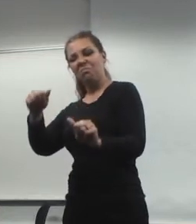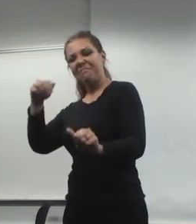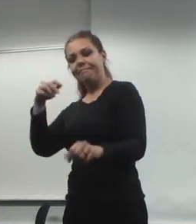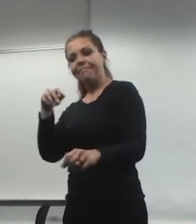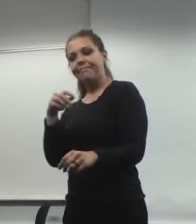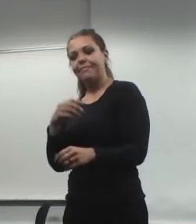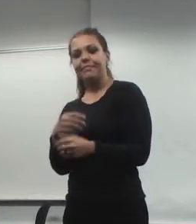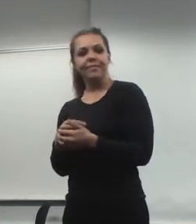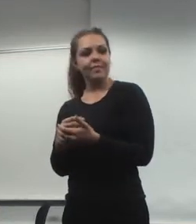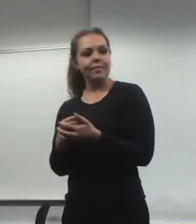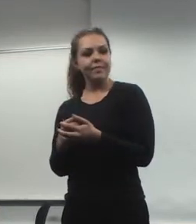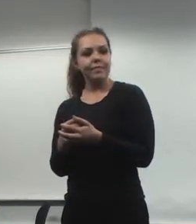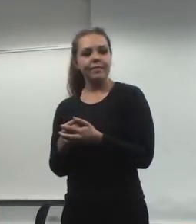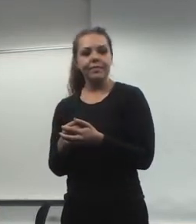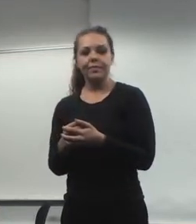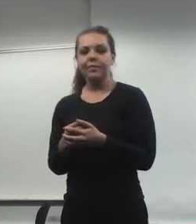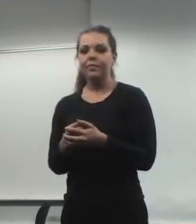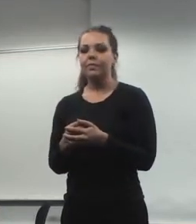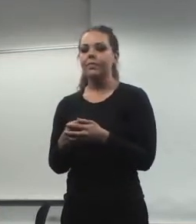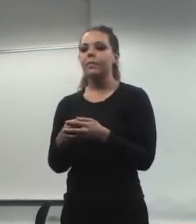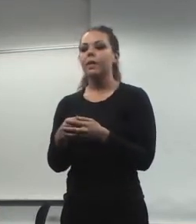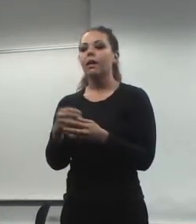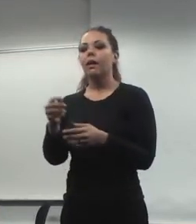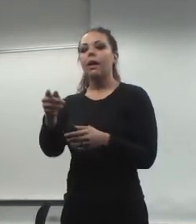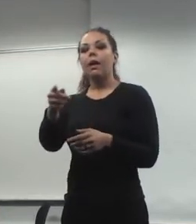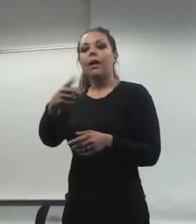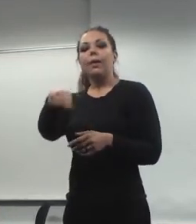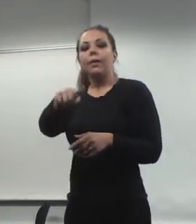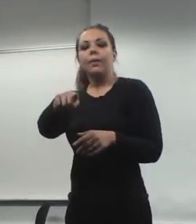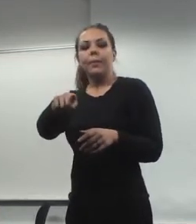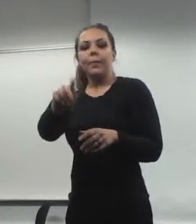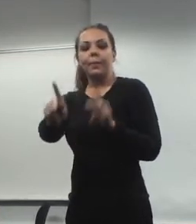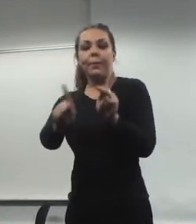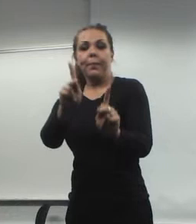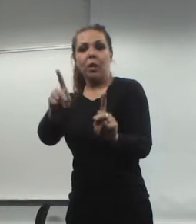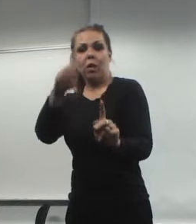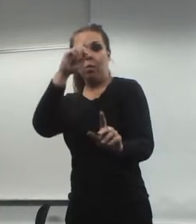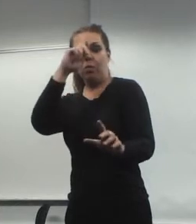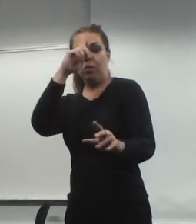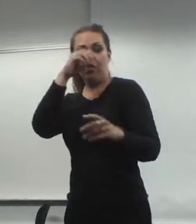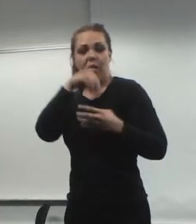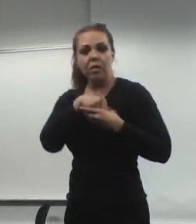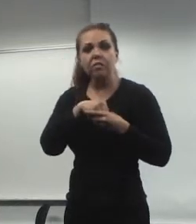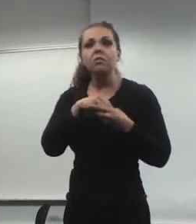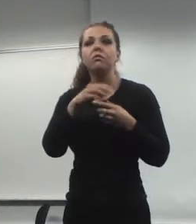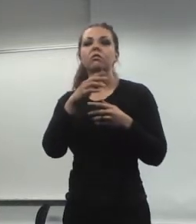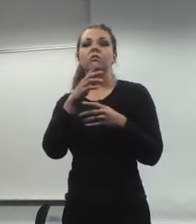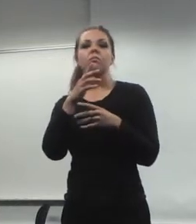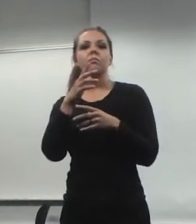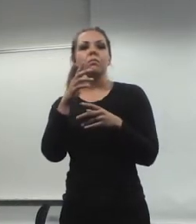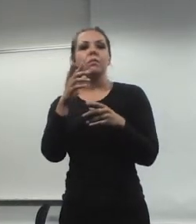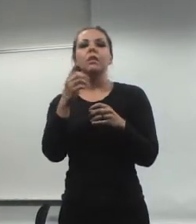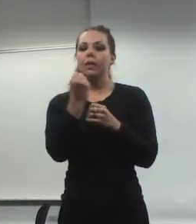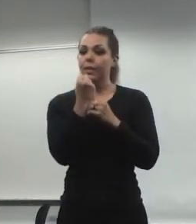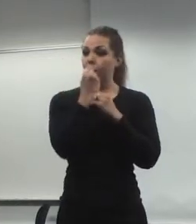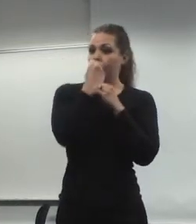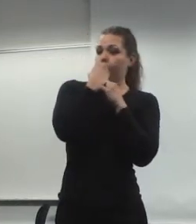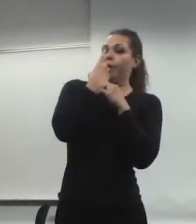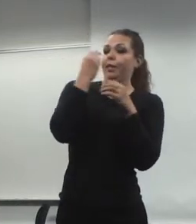show improved responsiveness to others during social games, like ball tossing, if they did use the nasal spray. So the